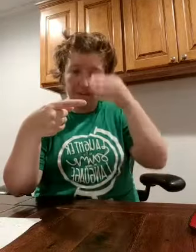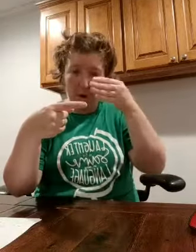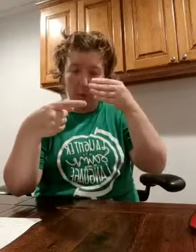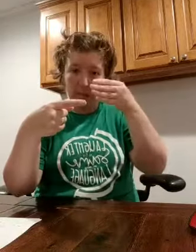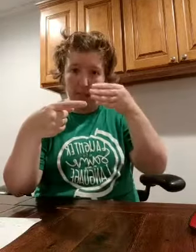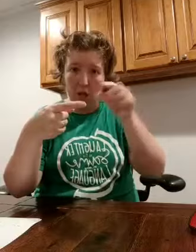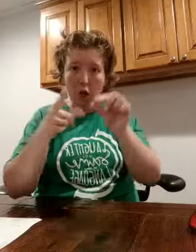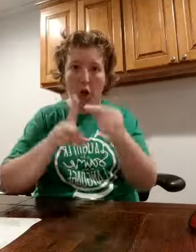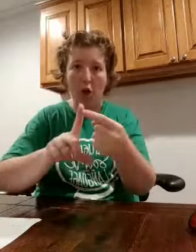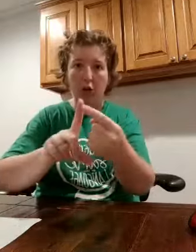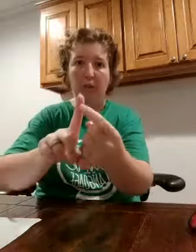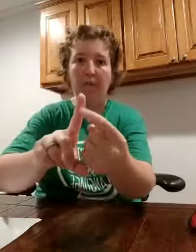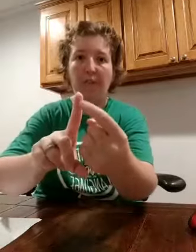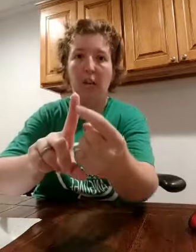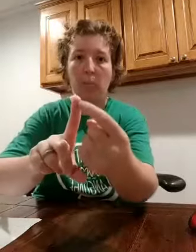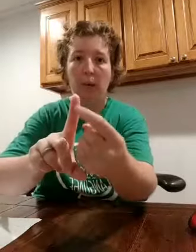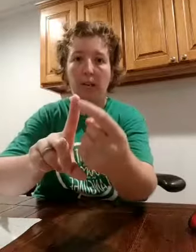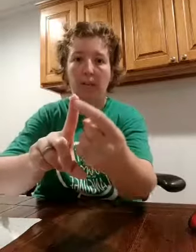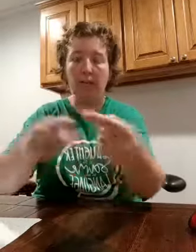focus on your fingerprint,